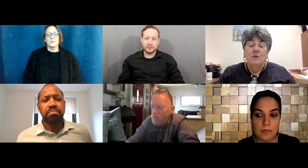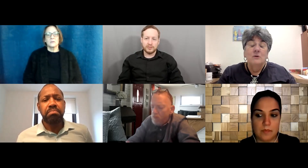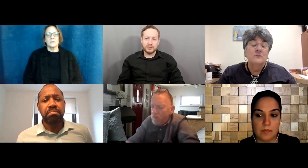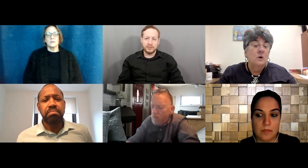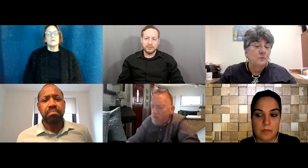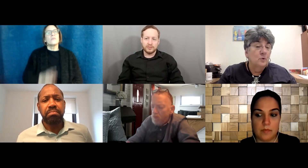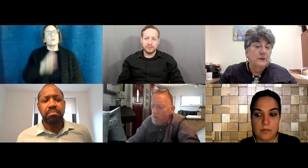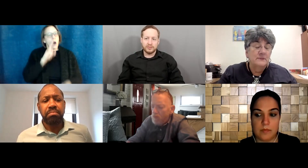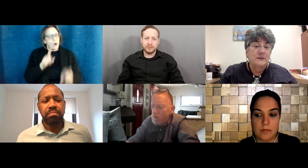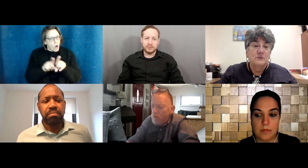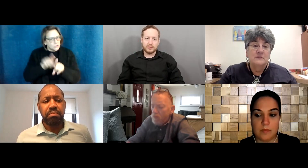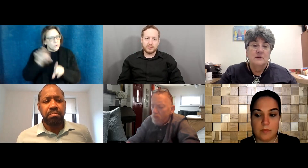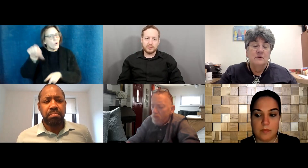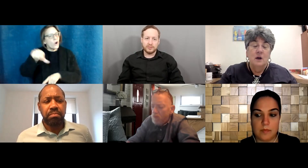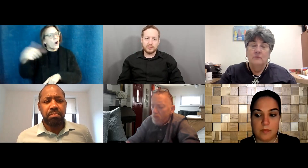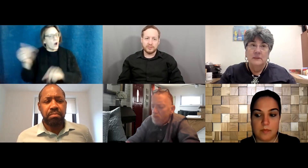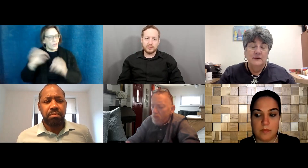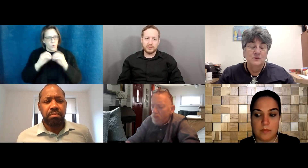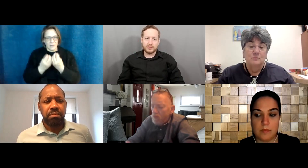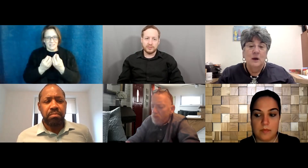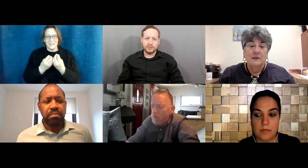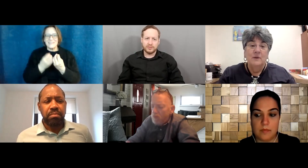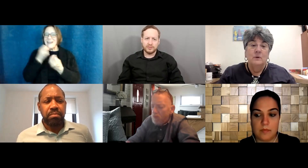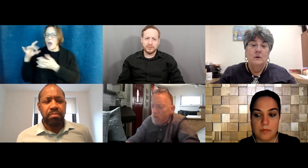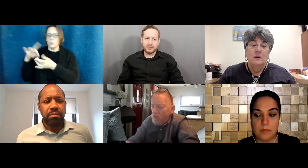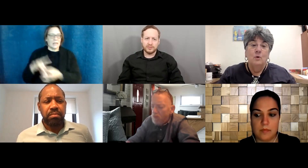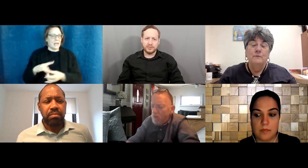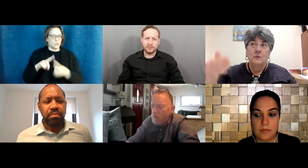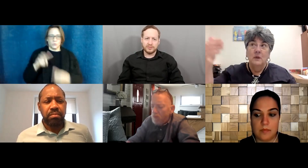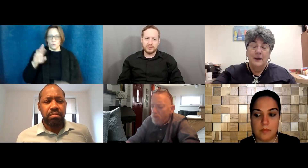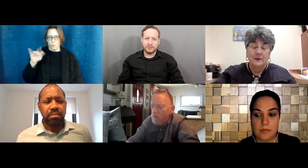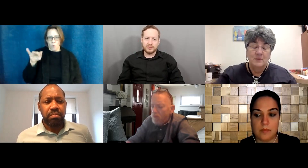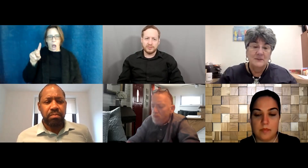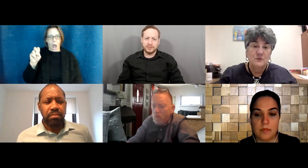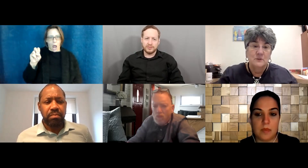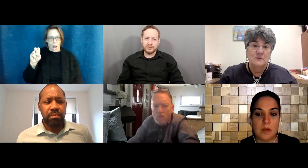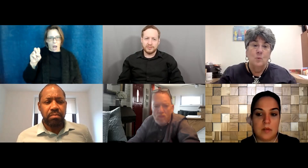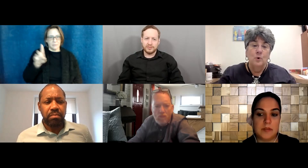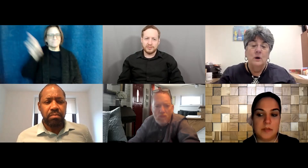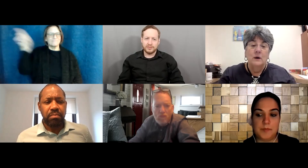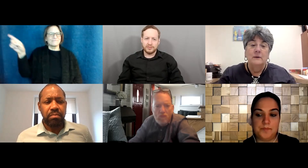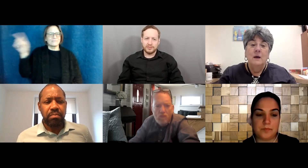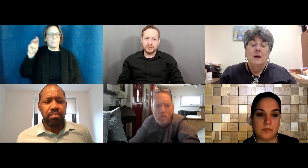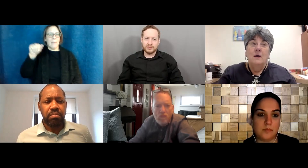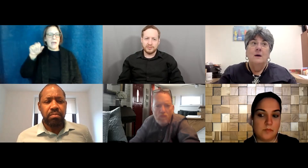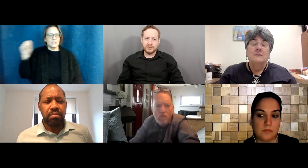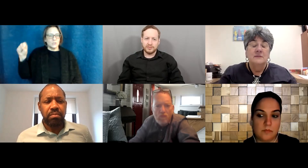There are also other organizations that are not related to RIDE that over the line in Massachusetts that work